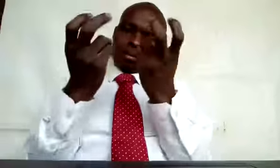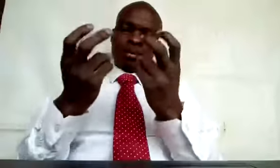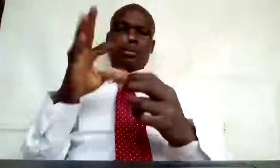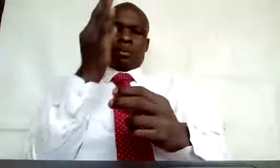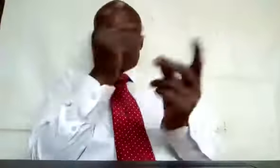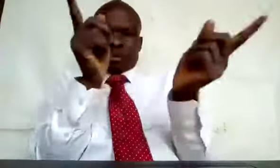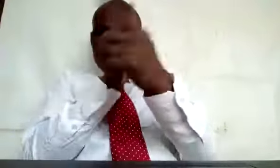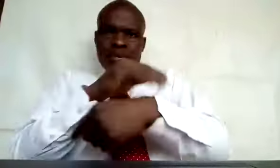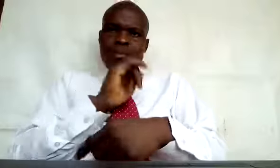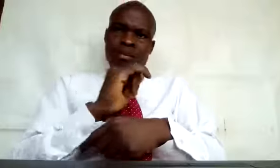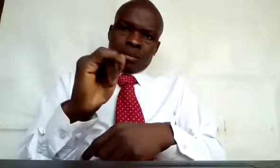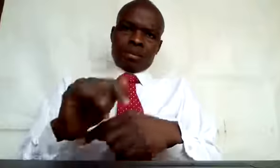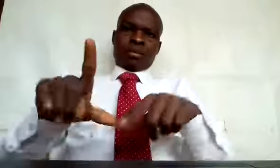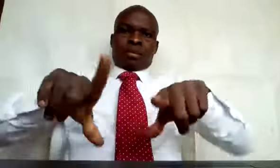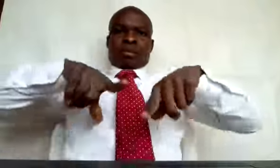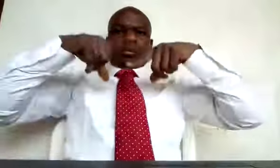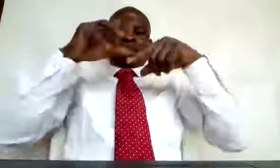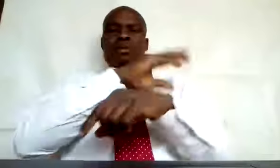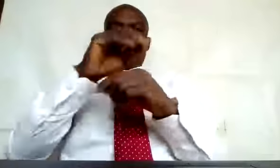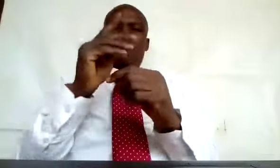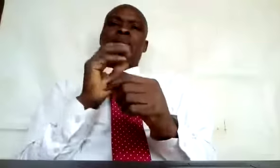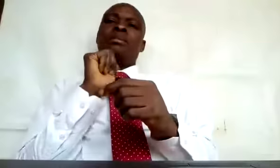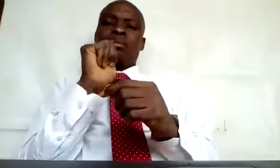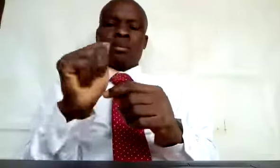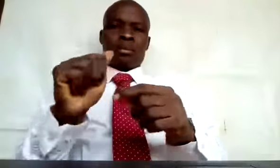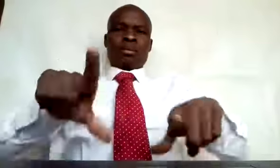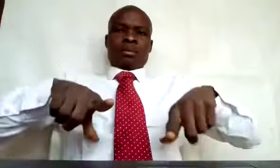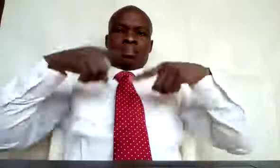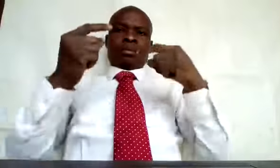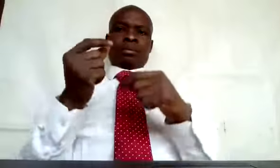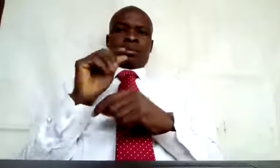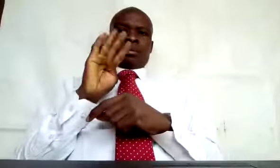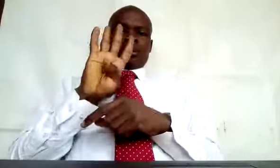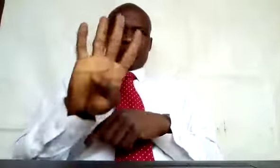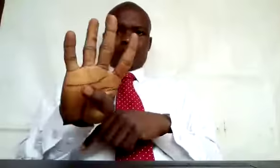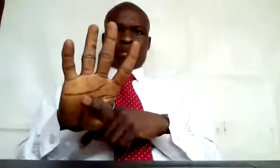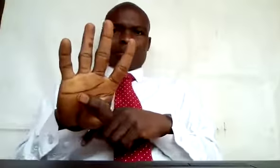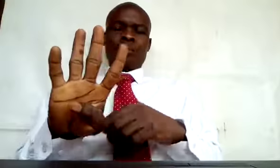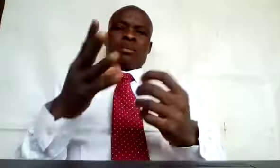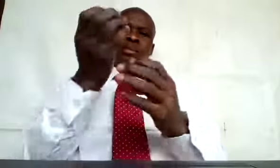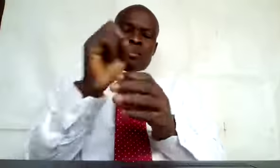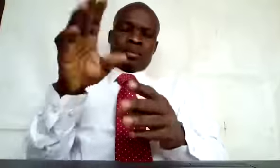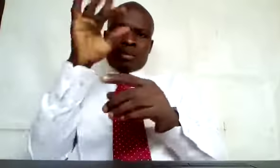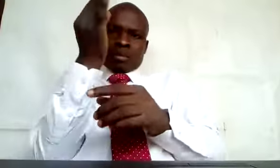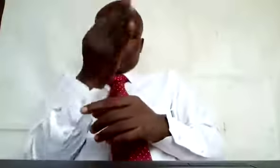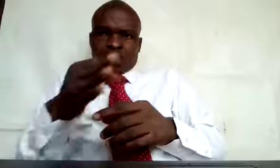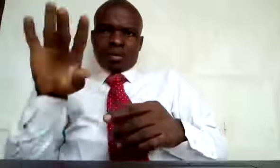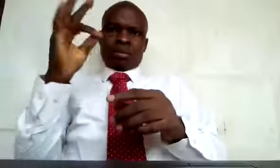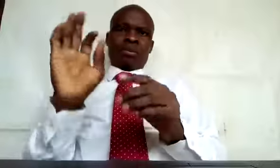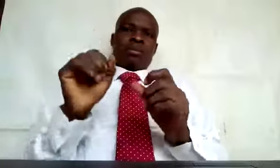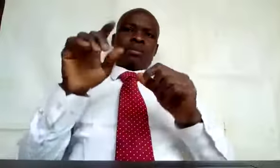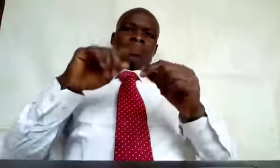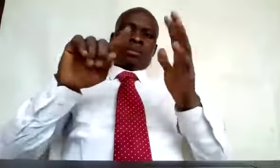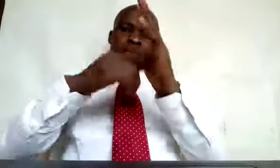things 4, and the subtopic for today is classification of non-living things. As this lesson